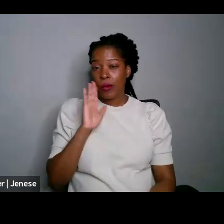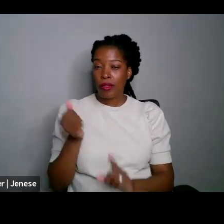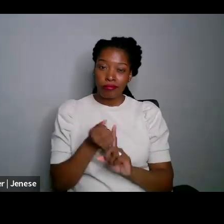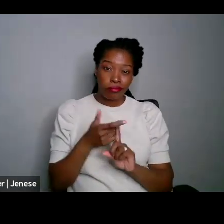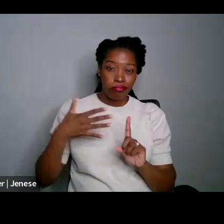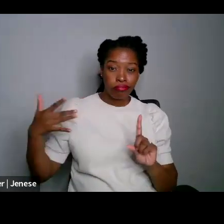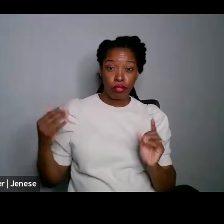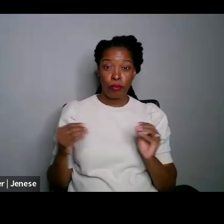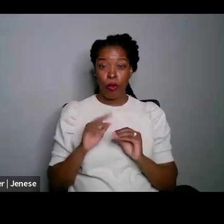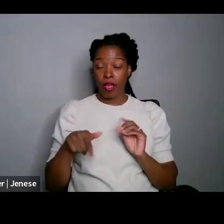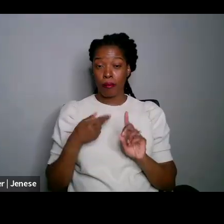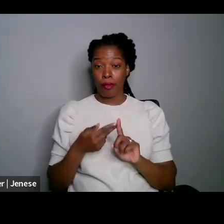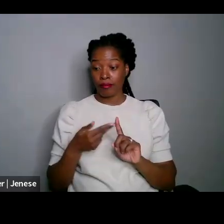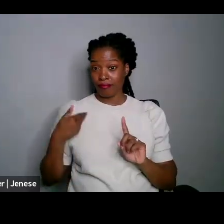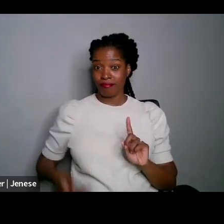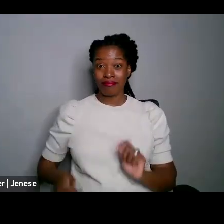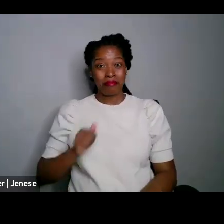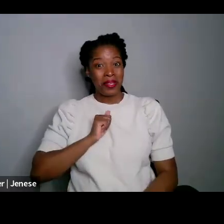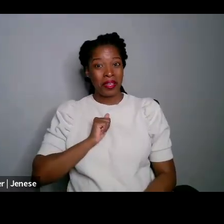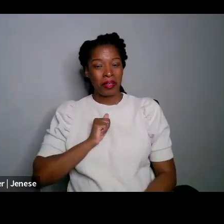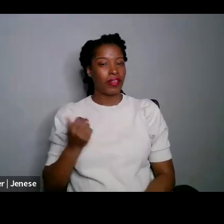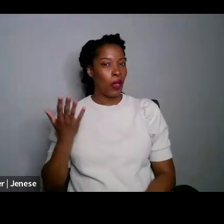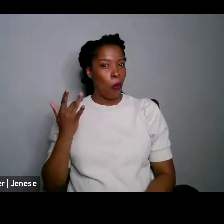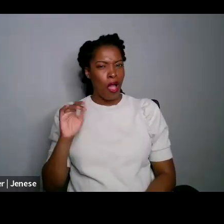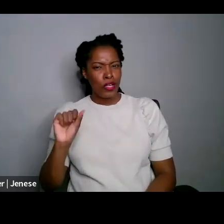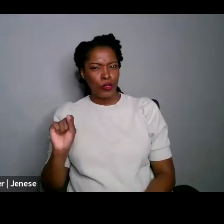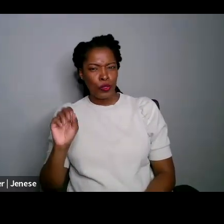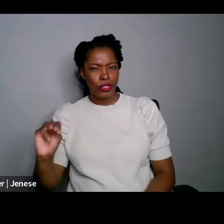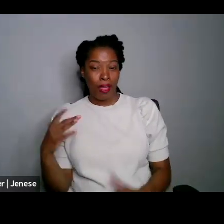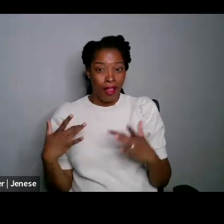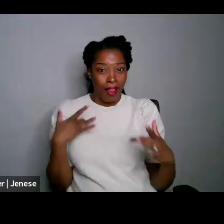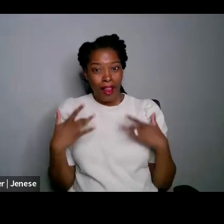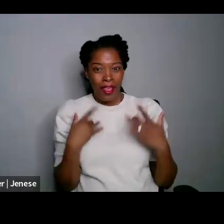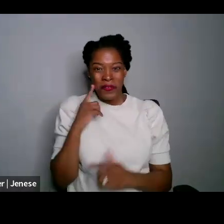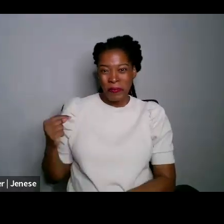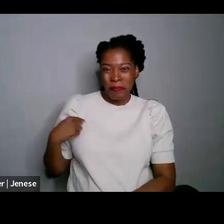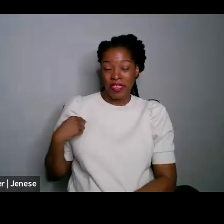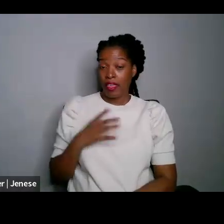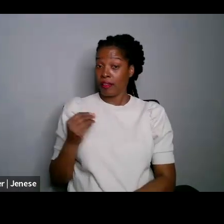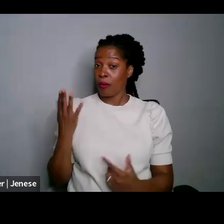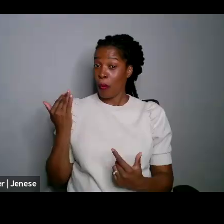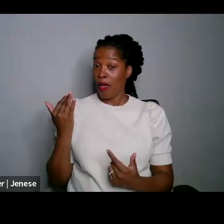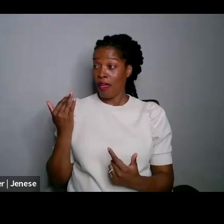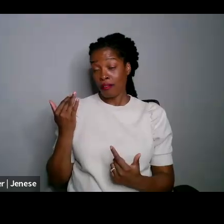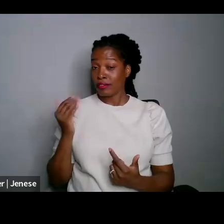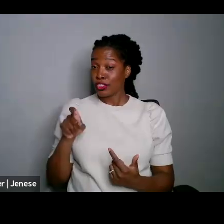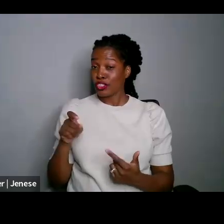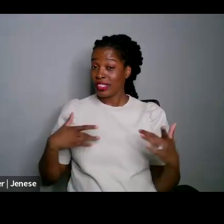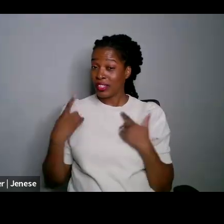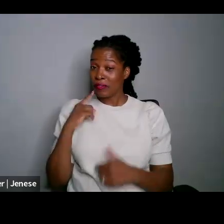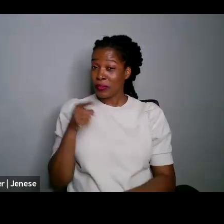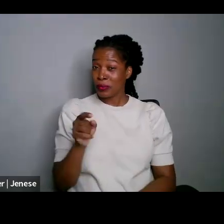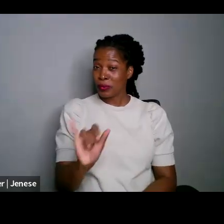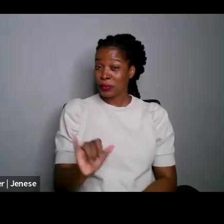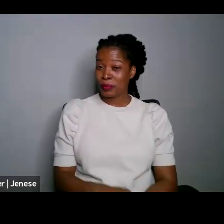about myself and why social media excites me and why hopefully it should excite you too. Then we'll jump right in and we'll